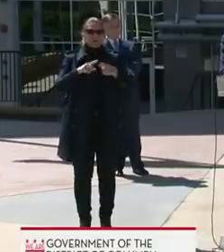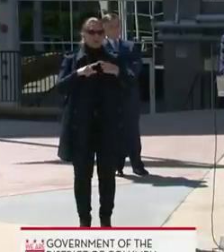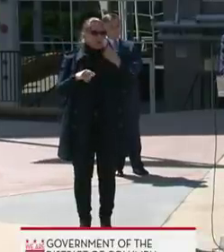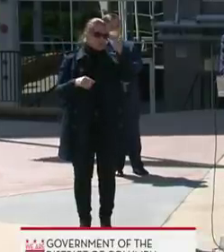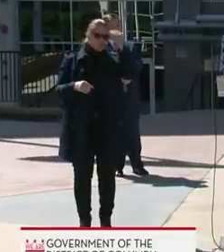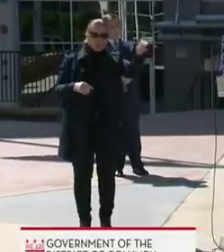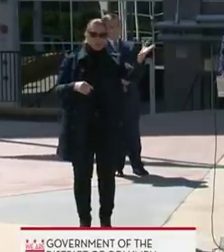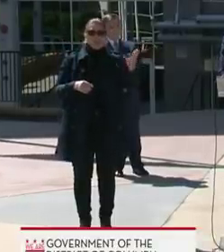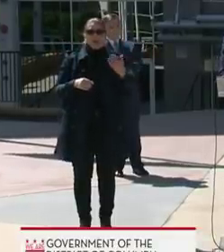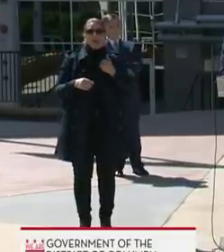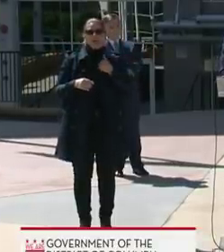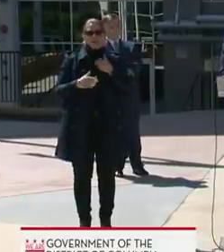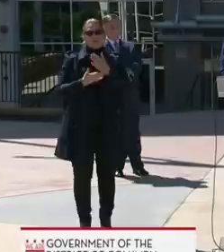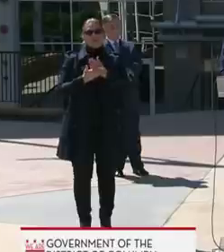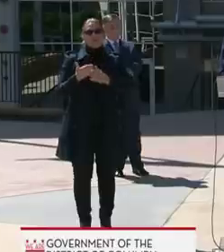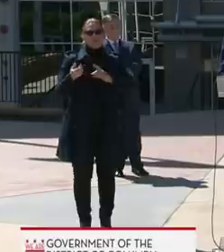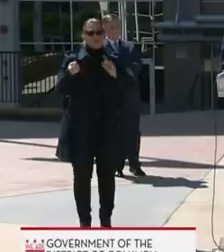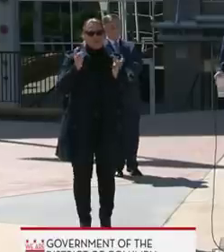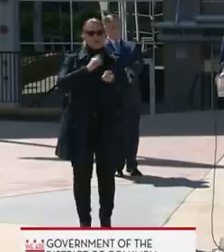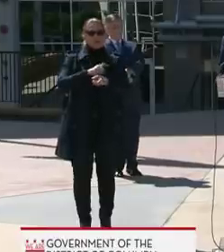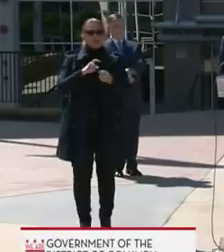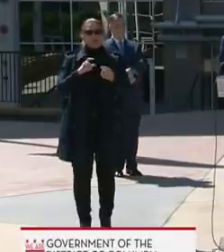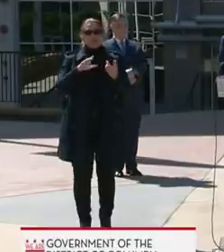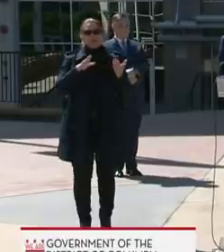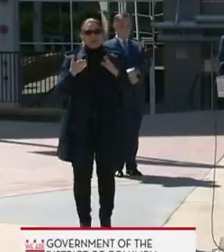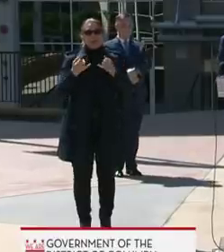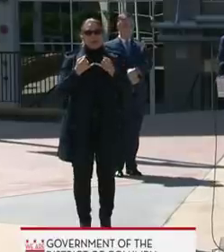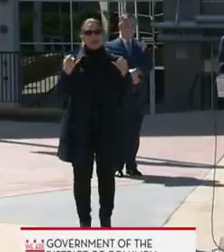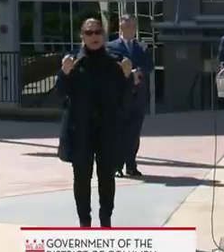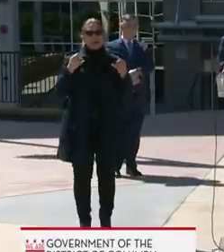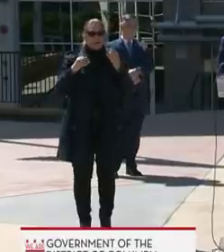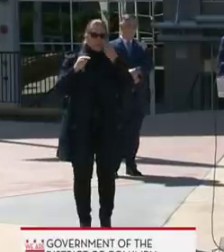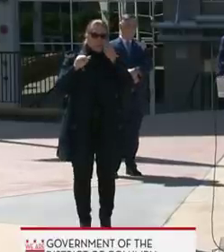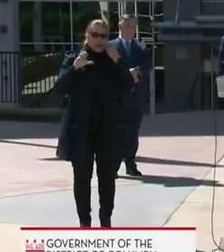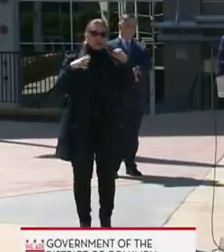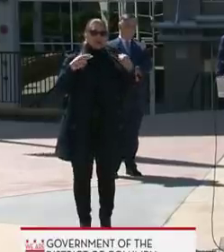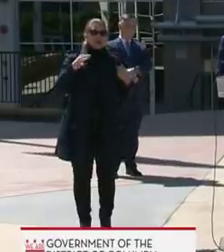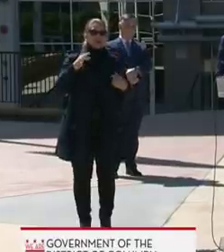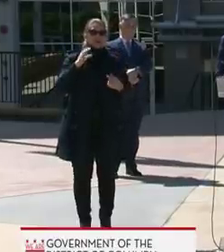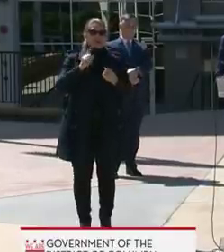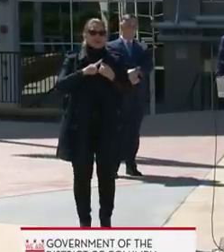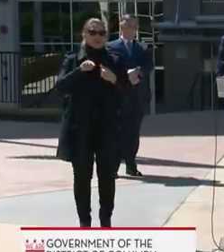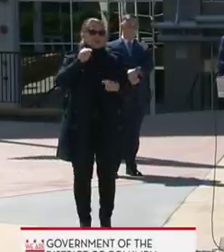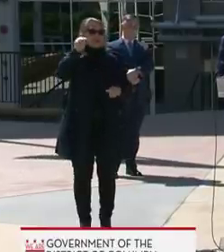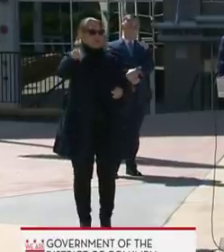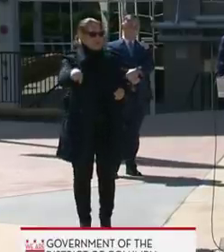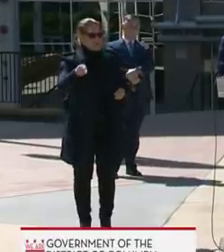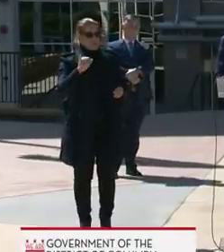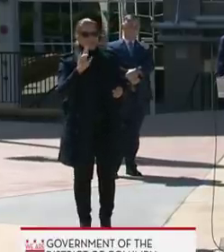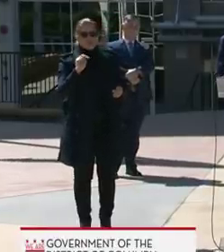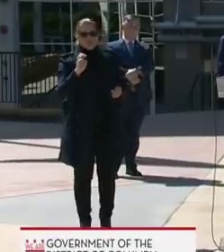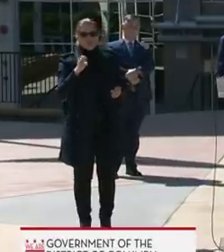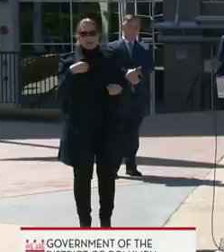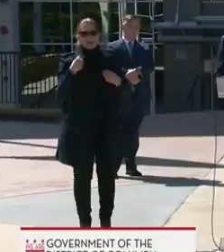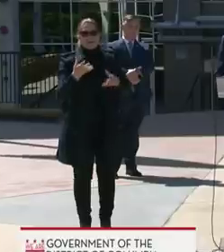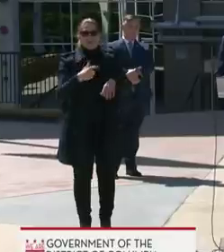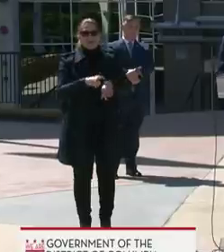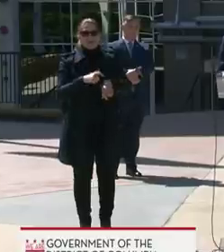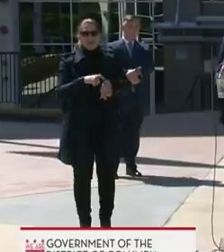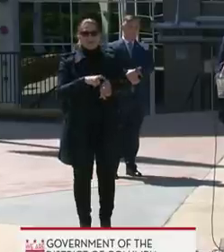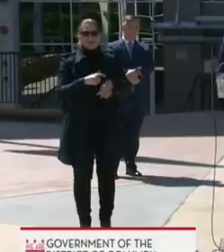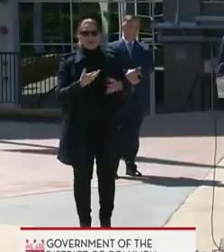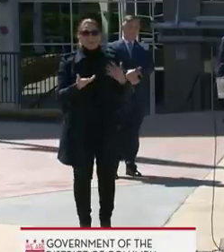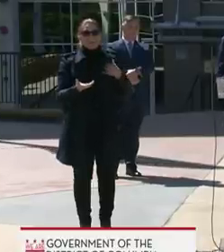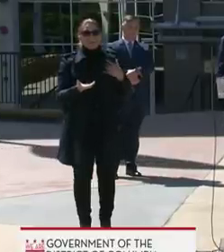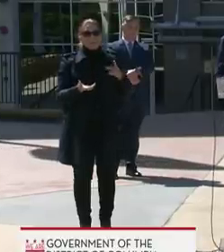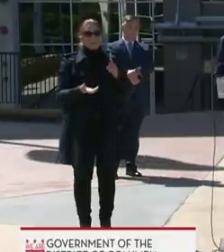6th. And the chief financial officer, who's done some preliminary estimates of the revenue loss, that's the $607 million figure, we